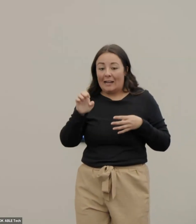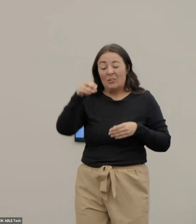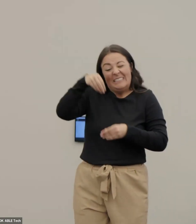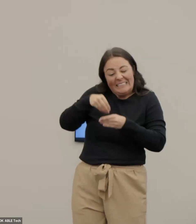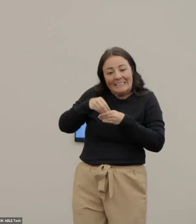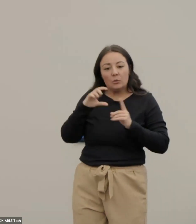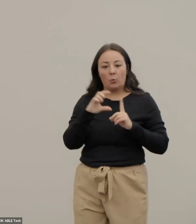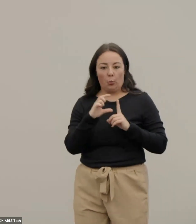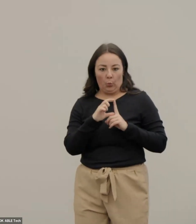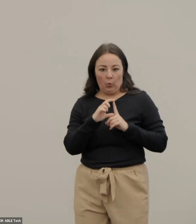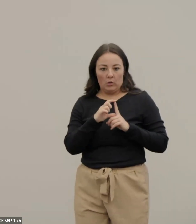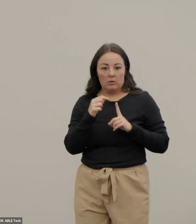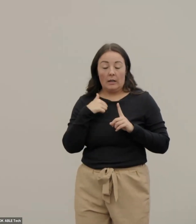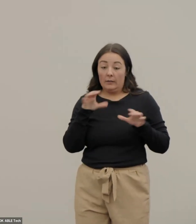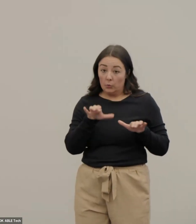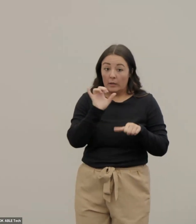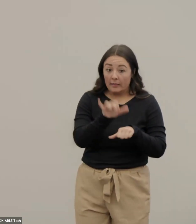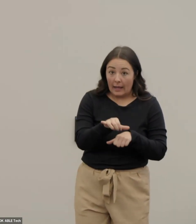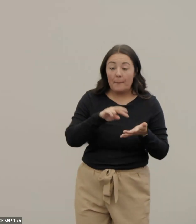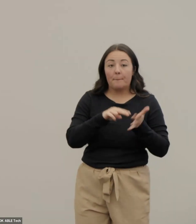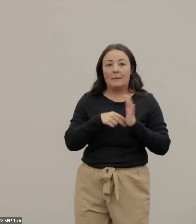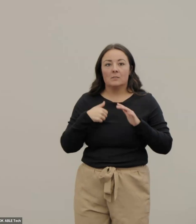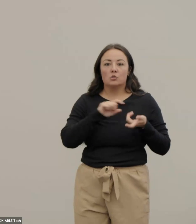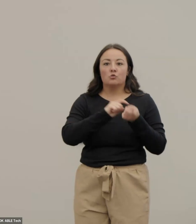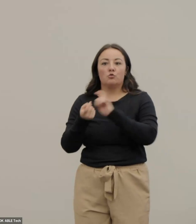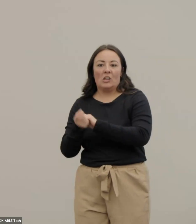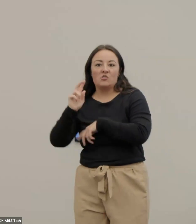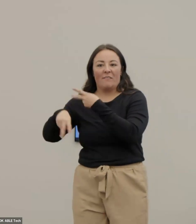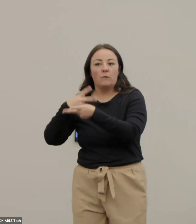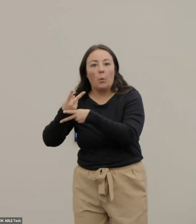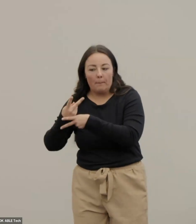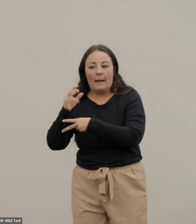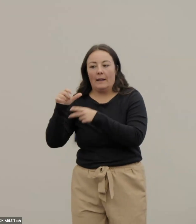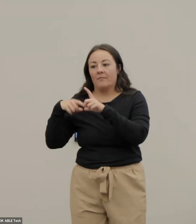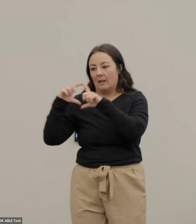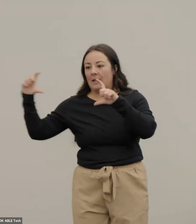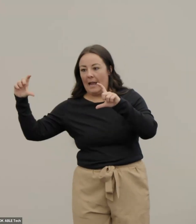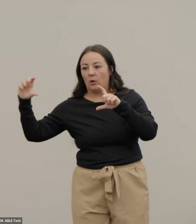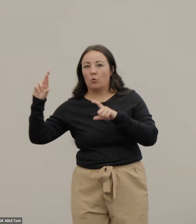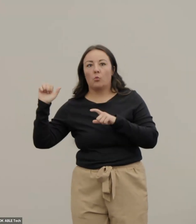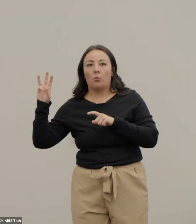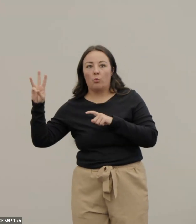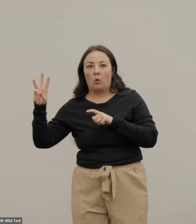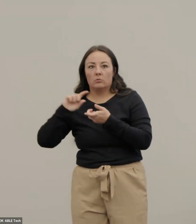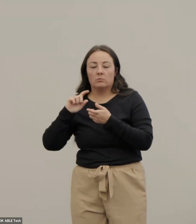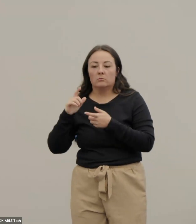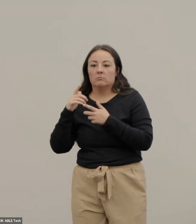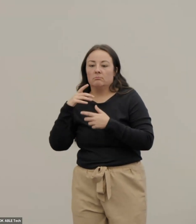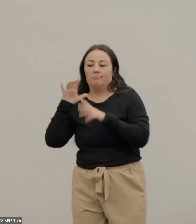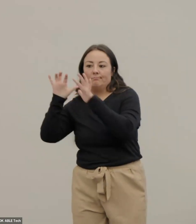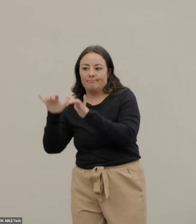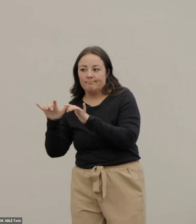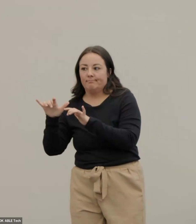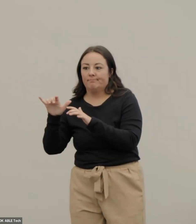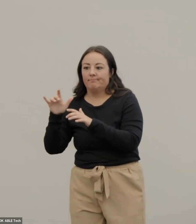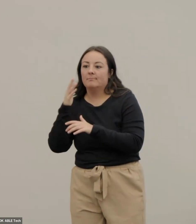that, it also changed the formatting of the header row at the top. As you saw that it got dark and the text went white and everything like